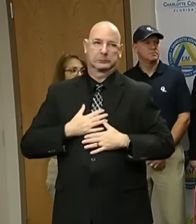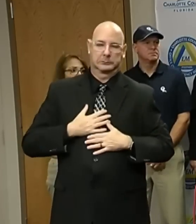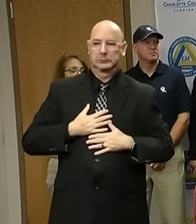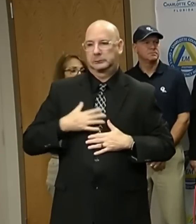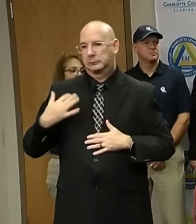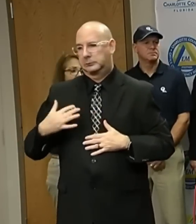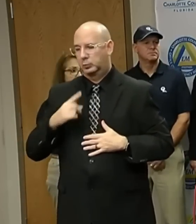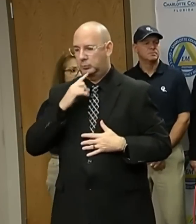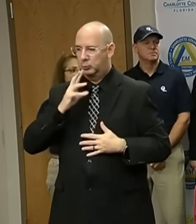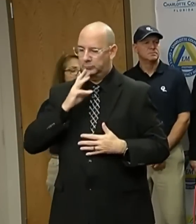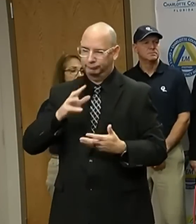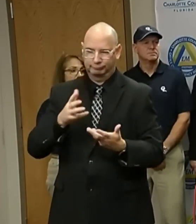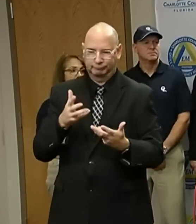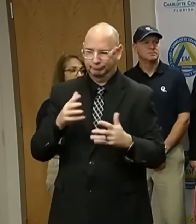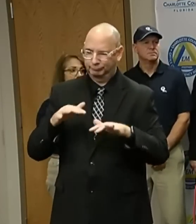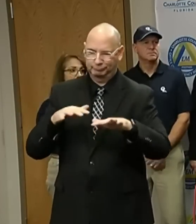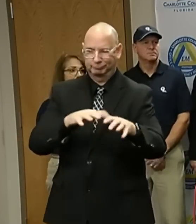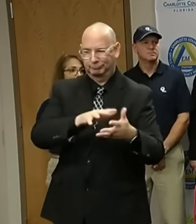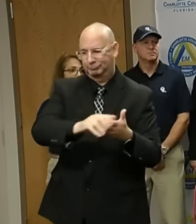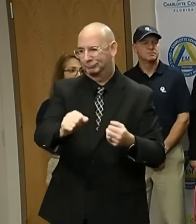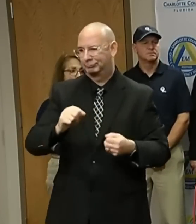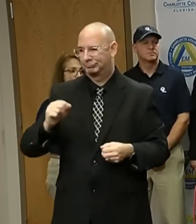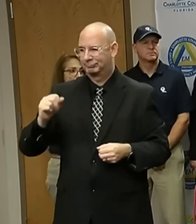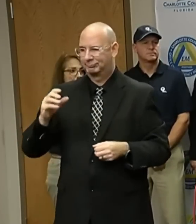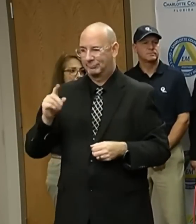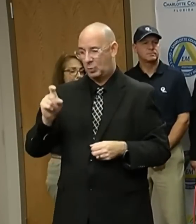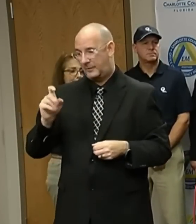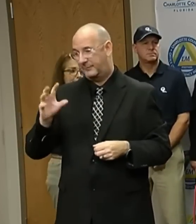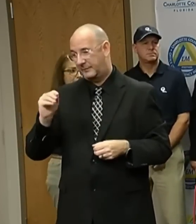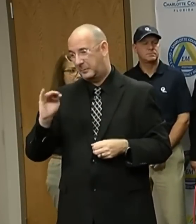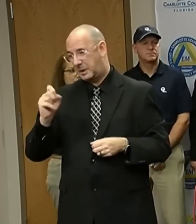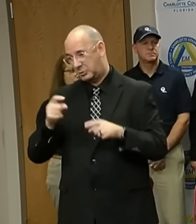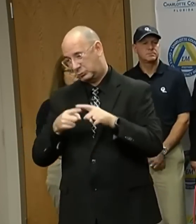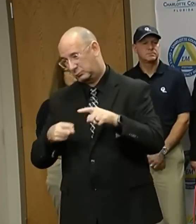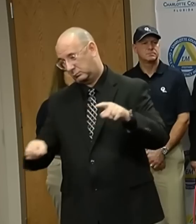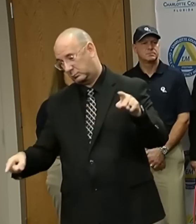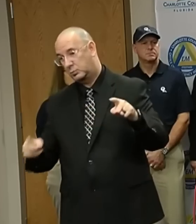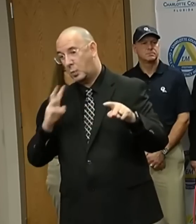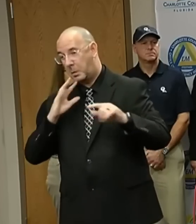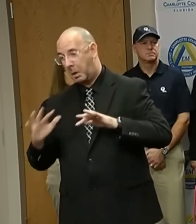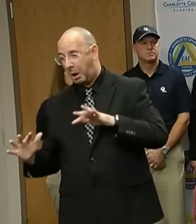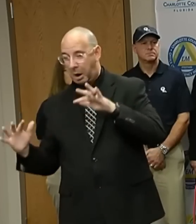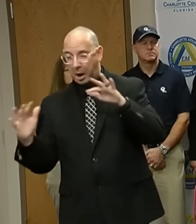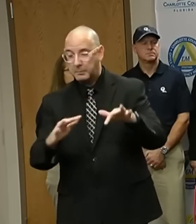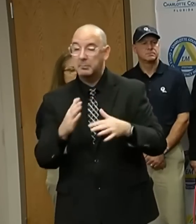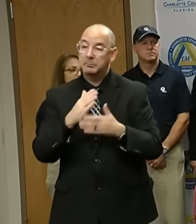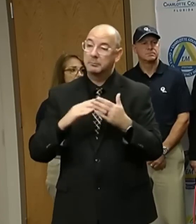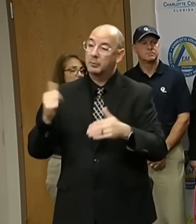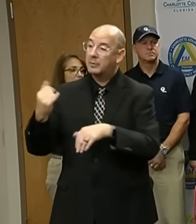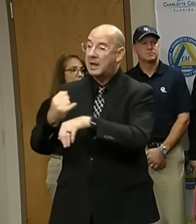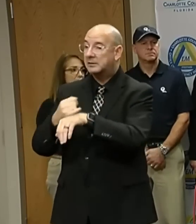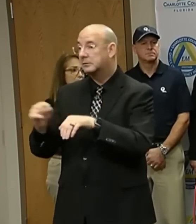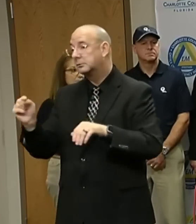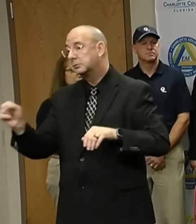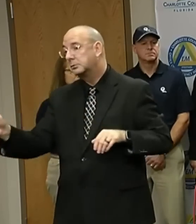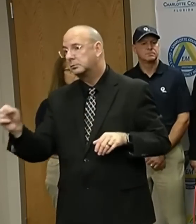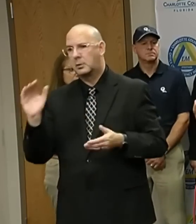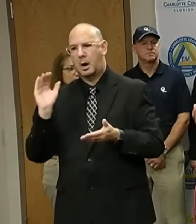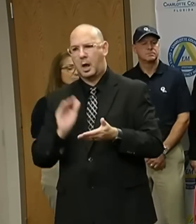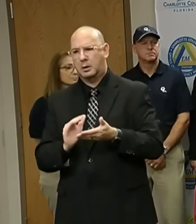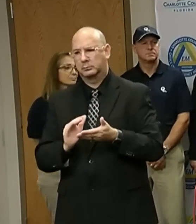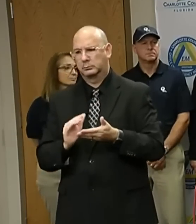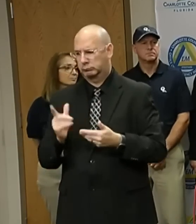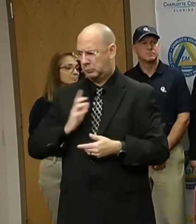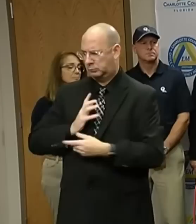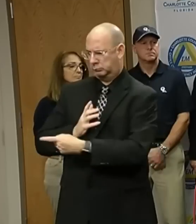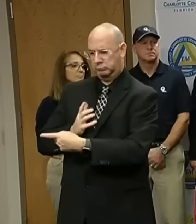50 miles, some places that got the storm surge versus some other barrier islands, much less. And that's just kind of